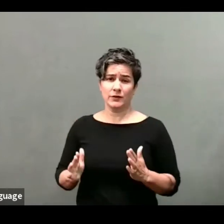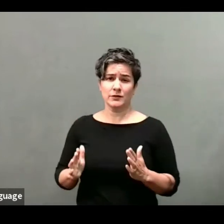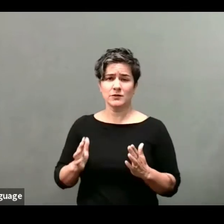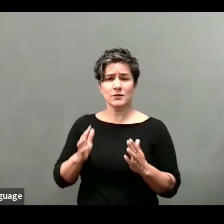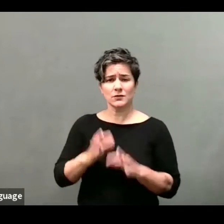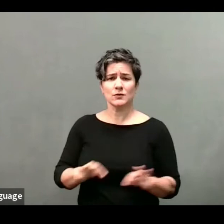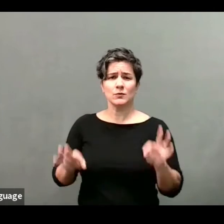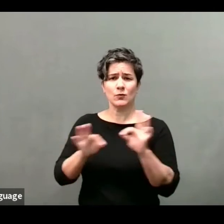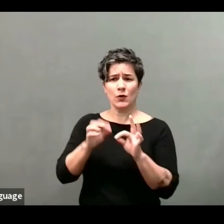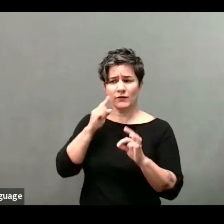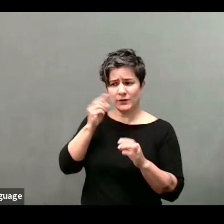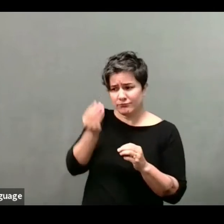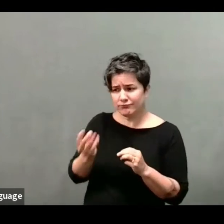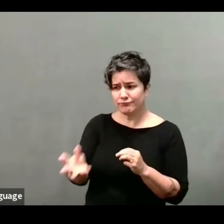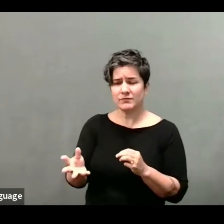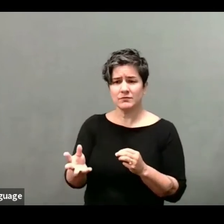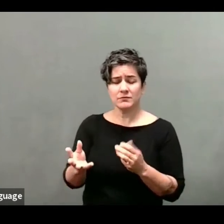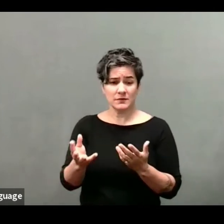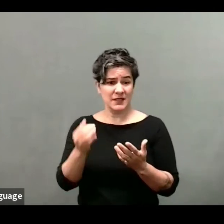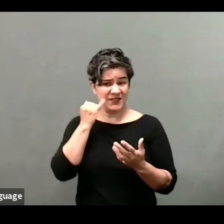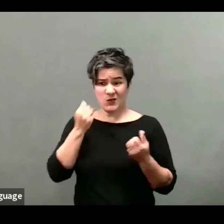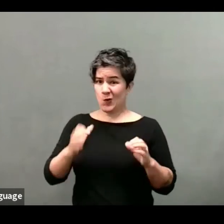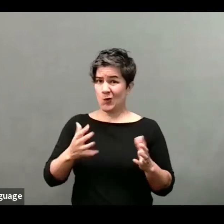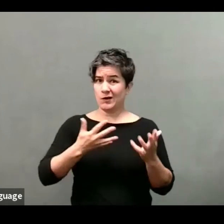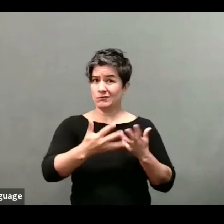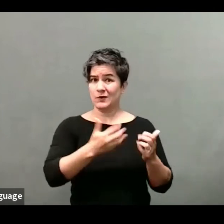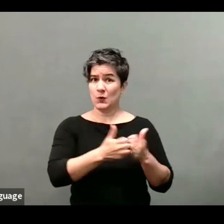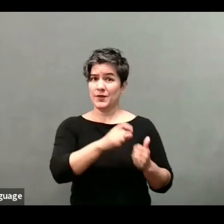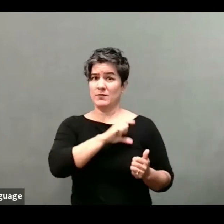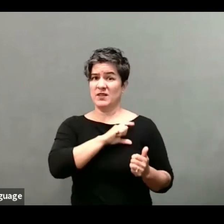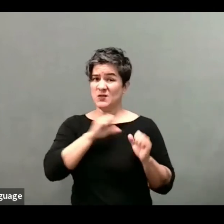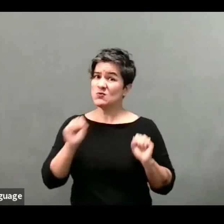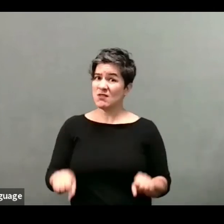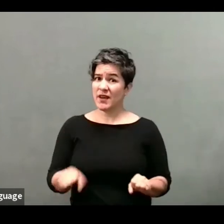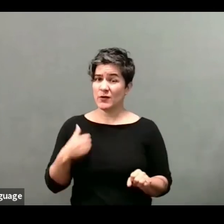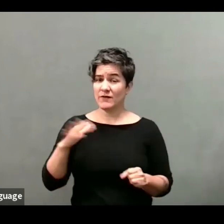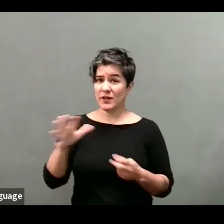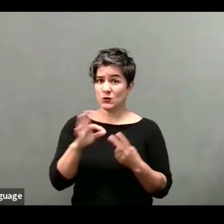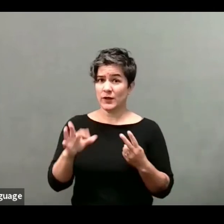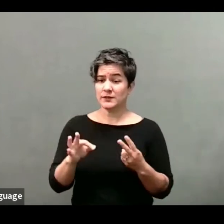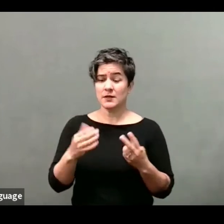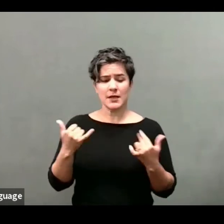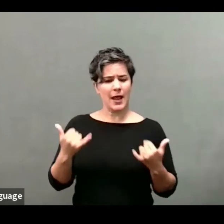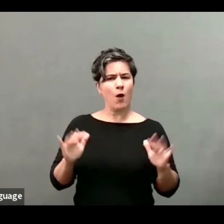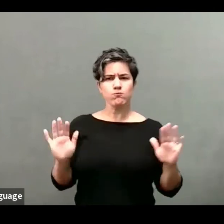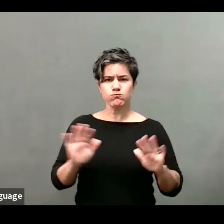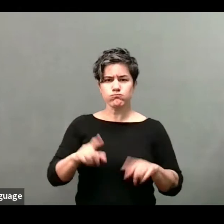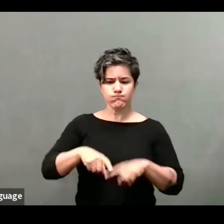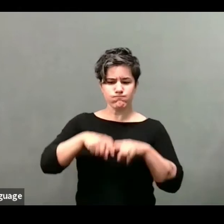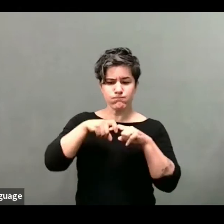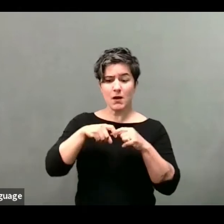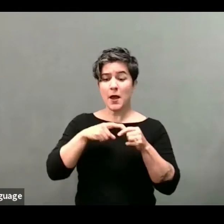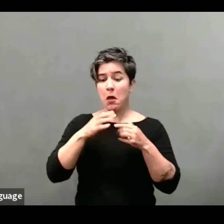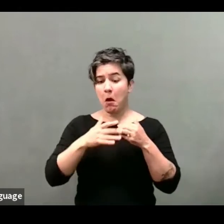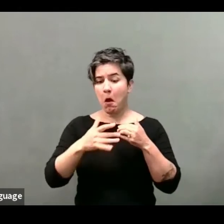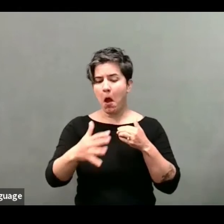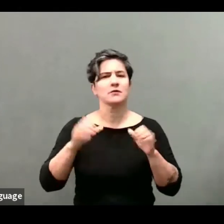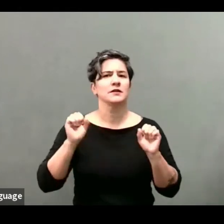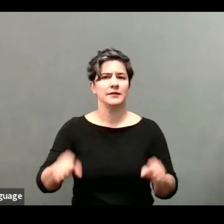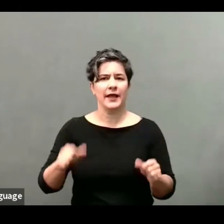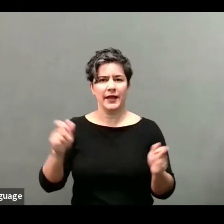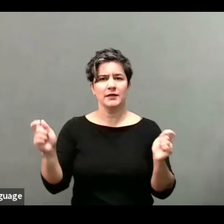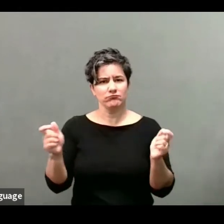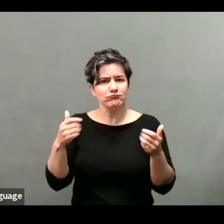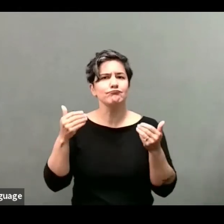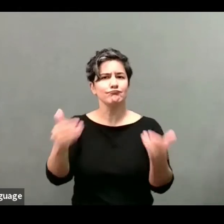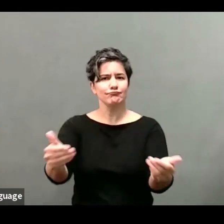to decide, or excuse me, to know, is that it's really just, you can decide later. It's really hard to make these decisions so quickly right after an assault.